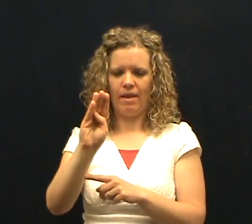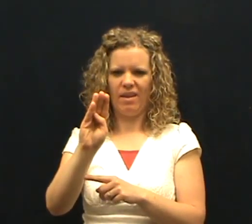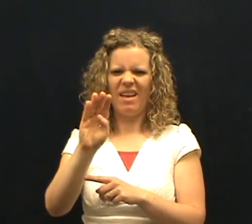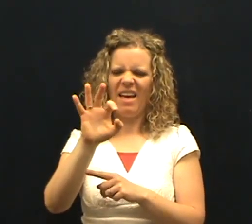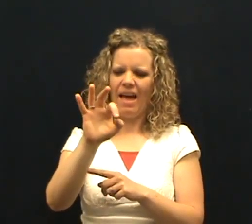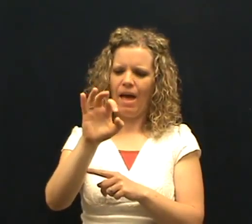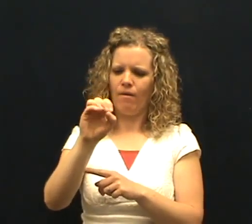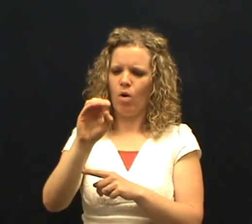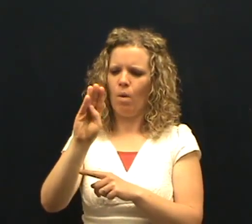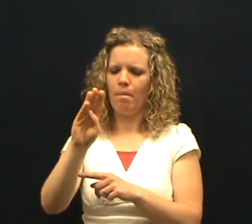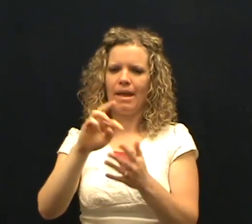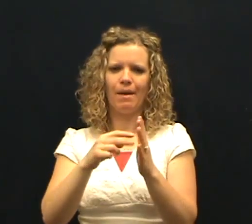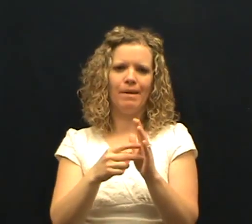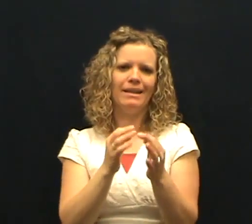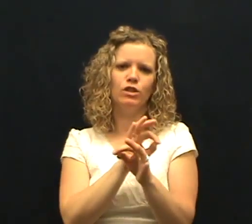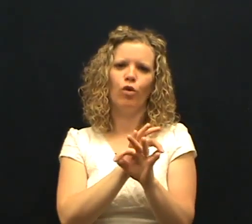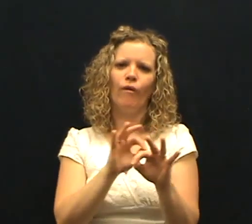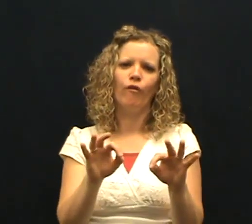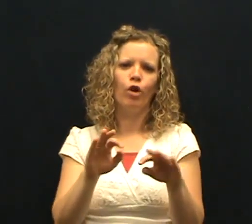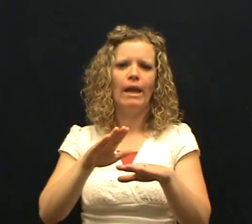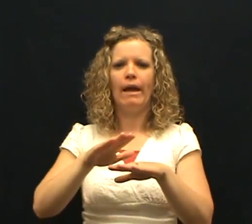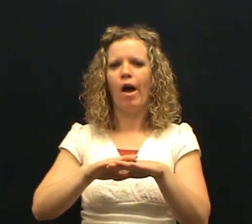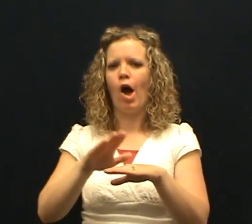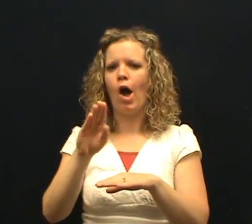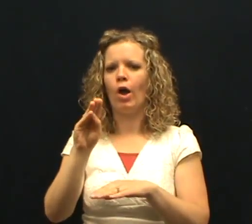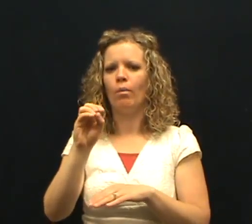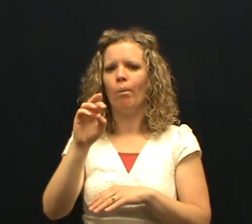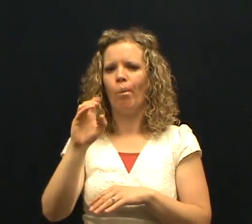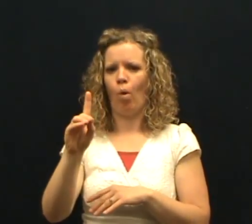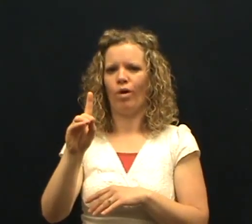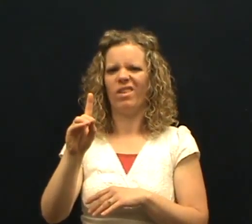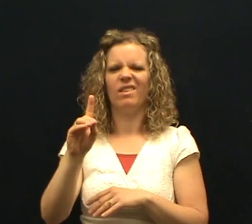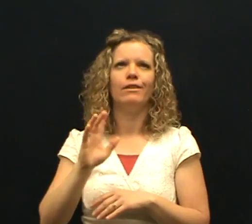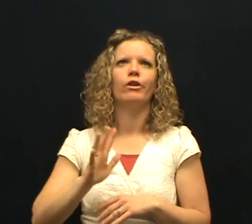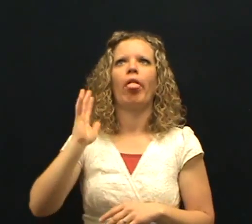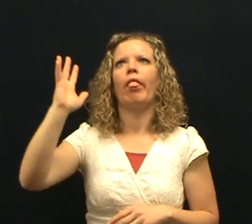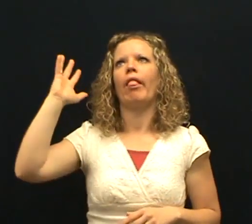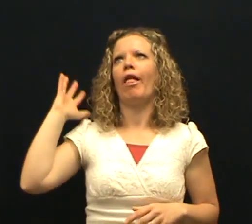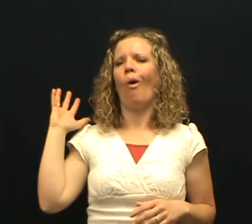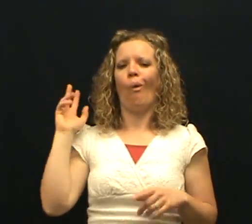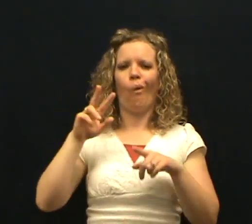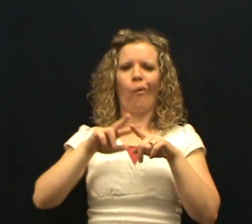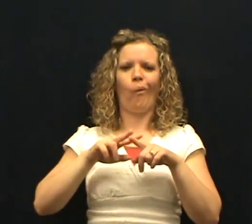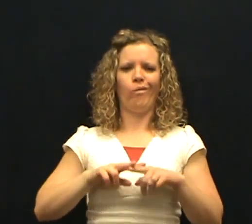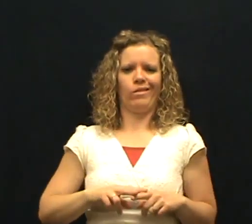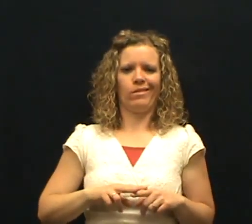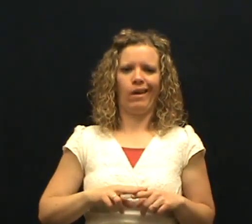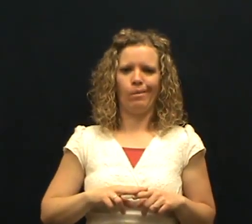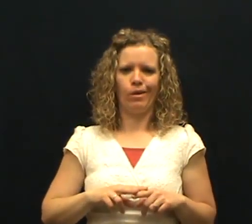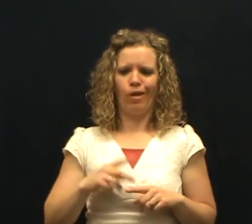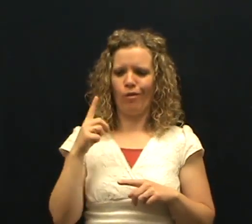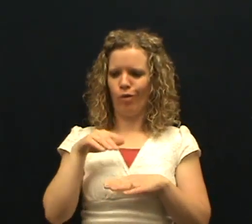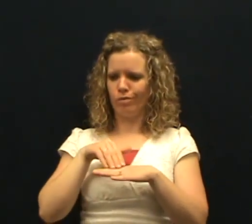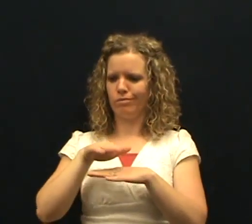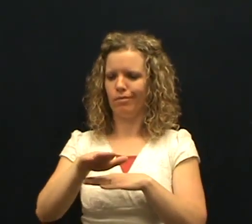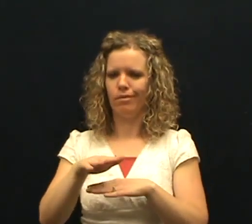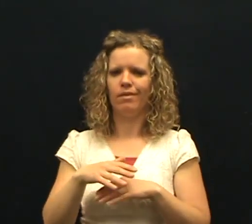free on board. It's just an old shipping expression. And so what FOB shipping